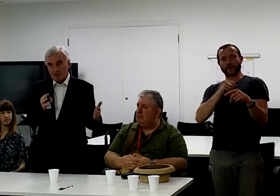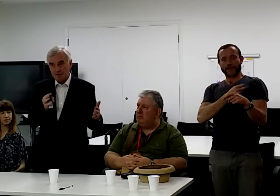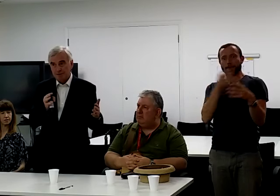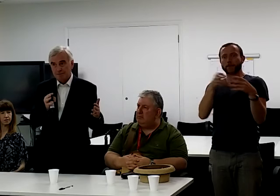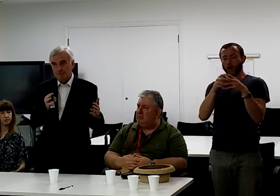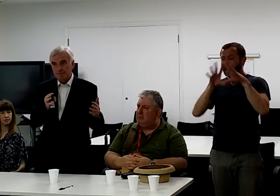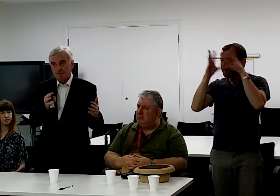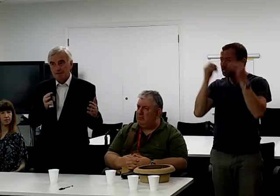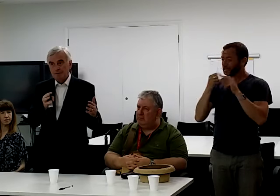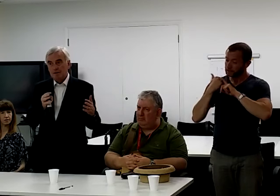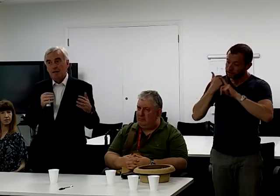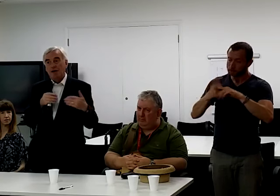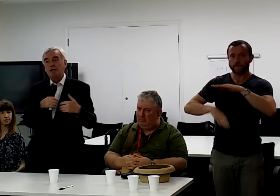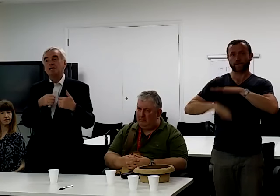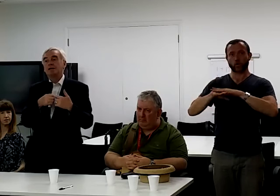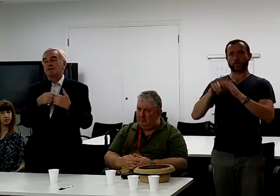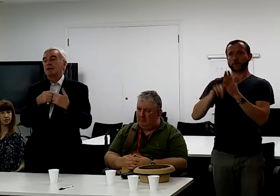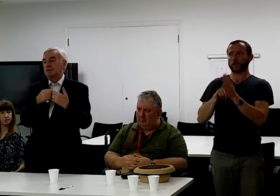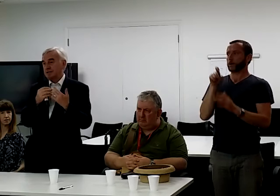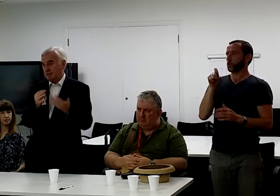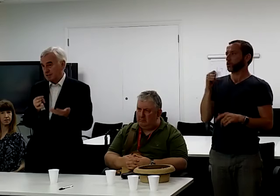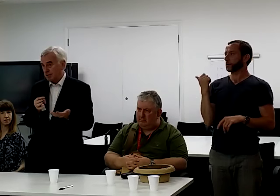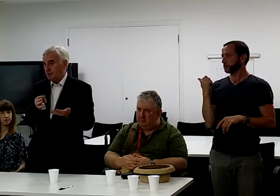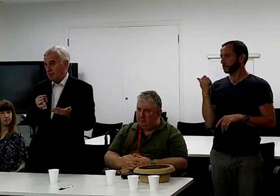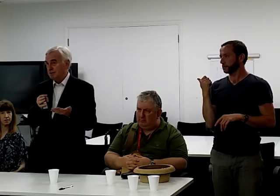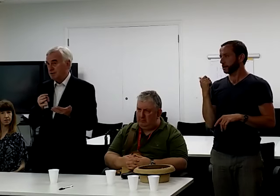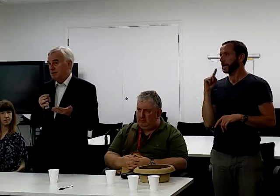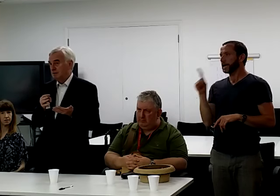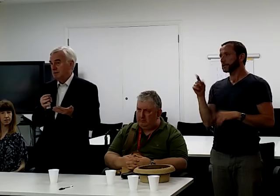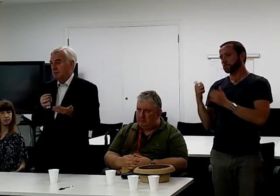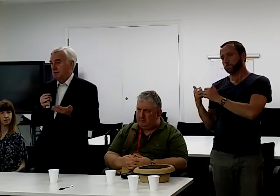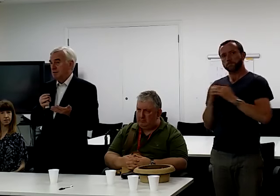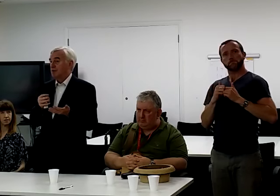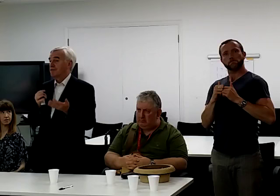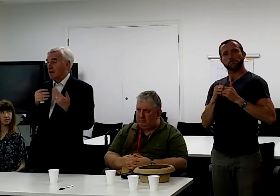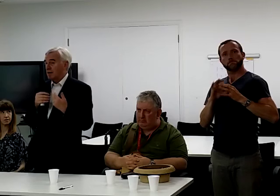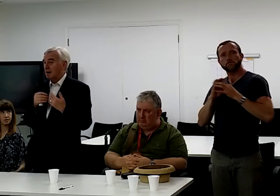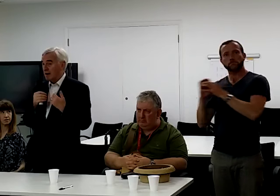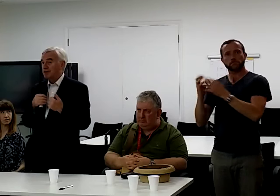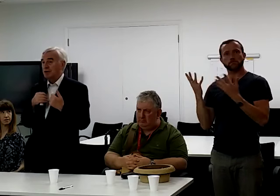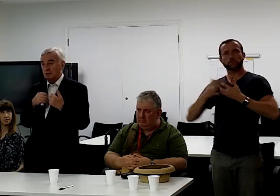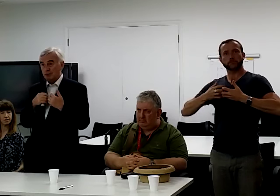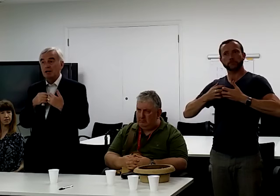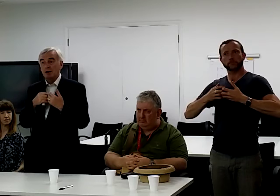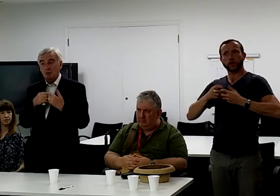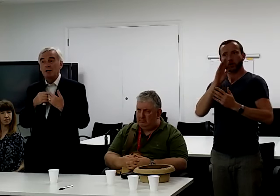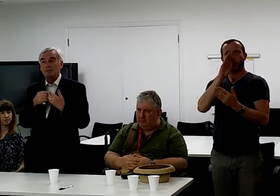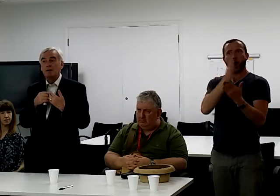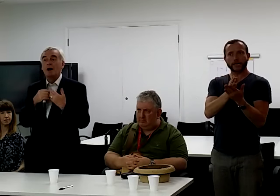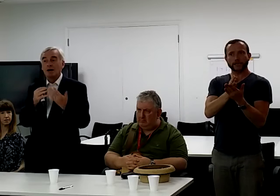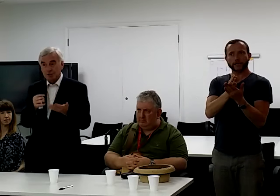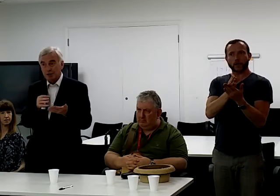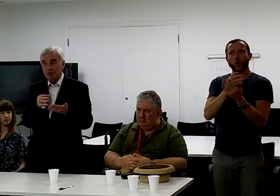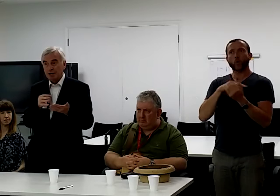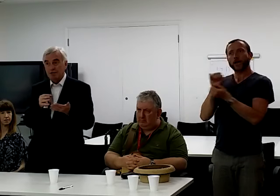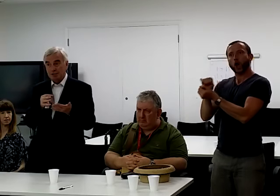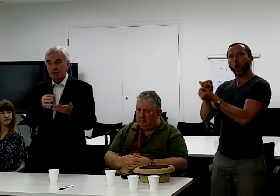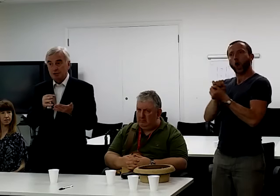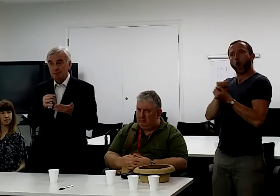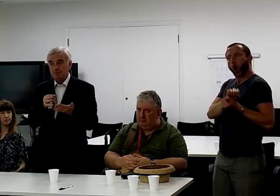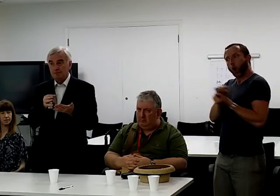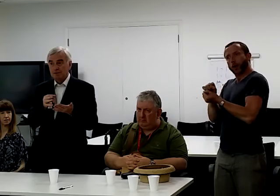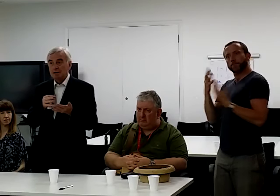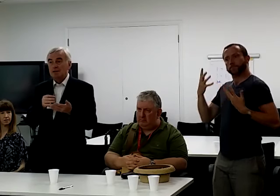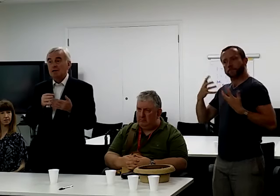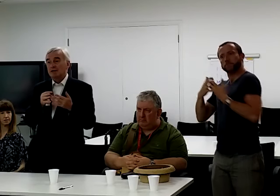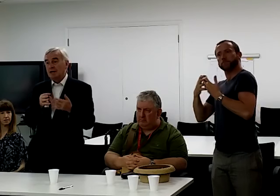us throughout. Now he's given us that solidarity. To be frank, I think we owe him our